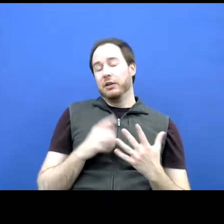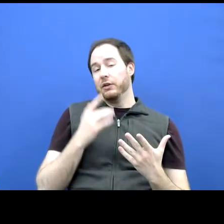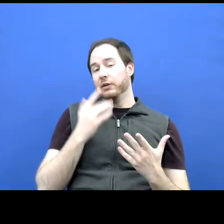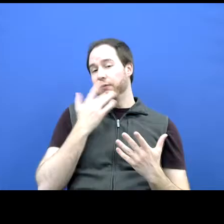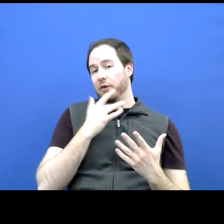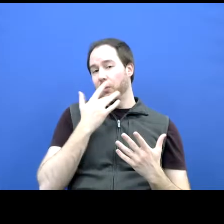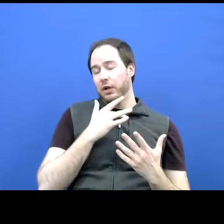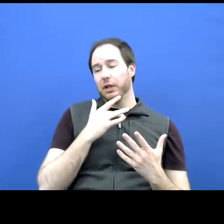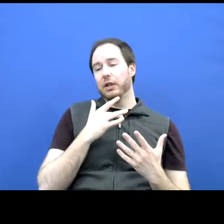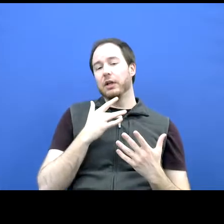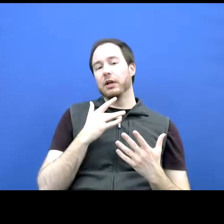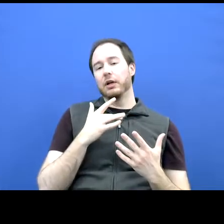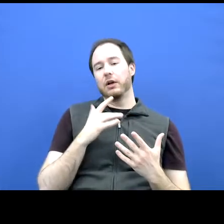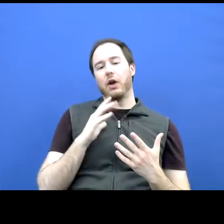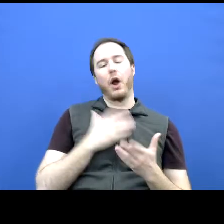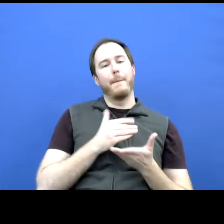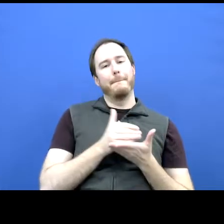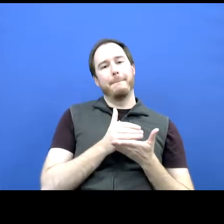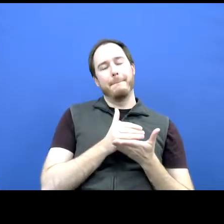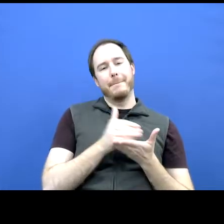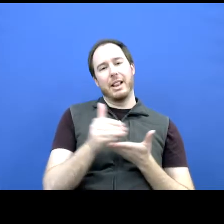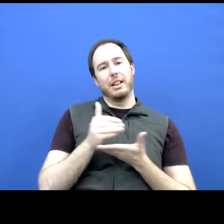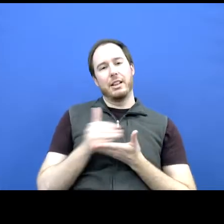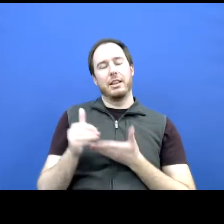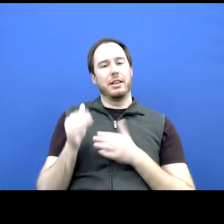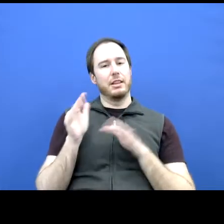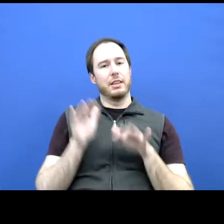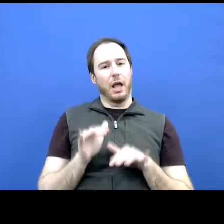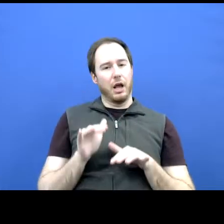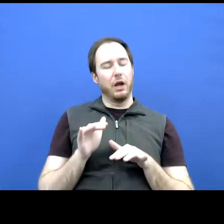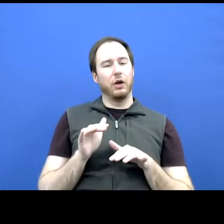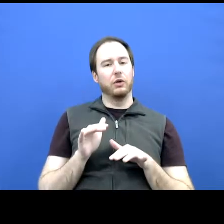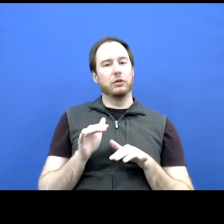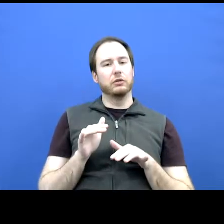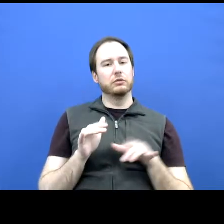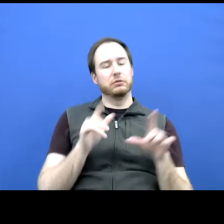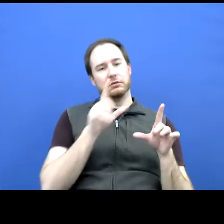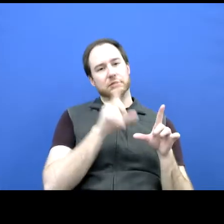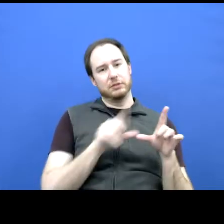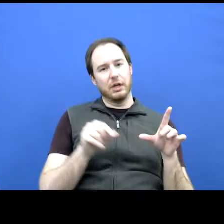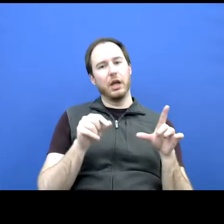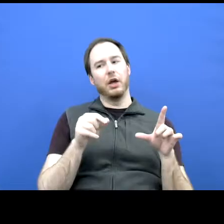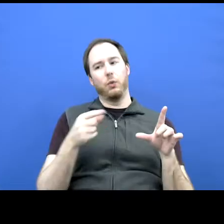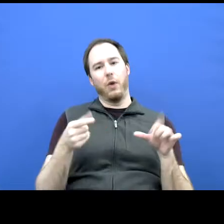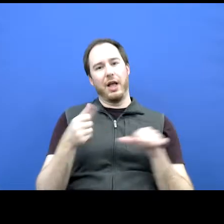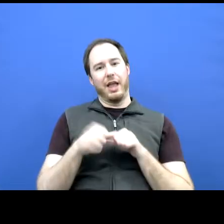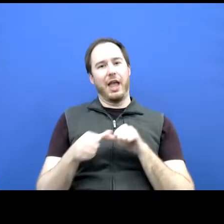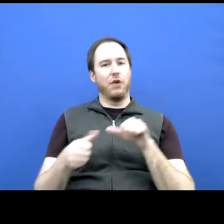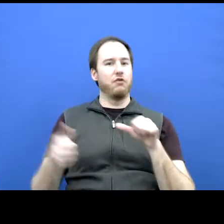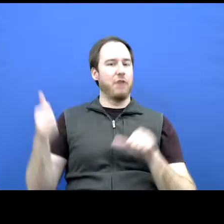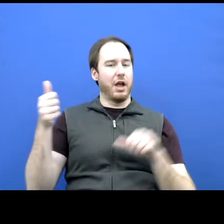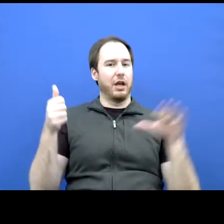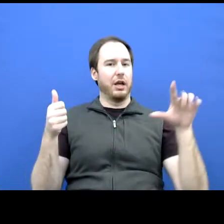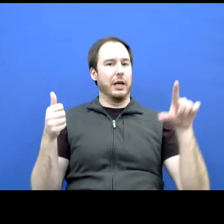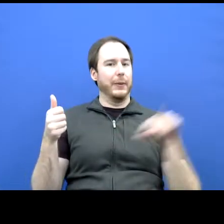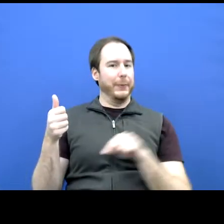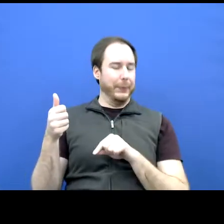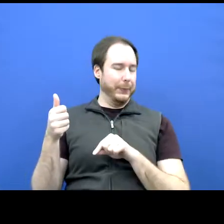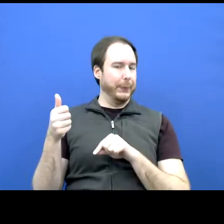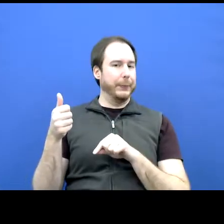fortunately, a lot of the plowing was tailing off as the fuel prices were rising, so that was